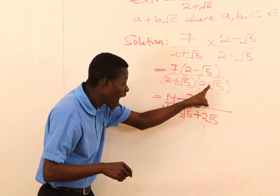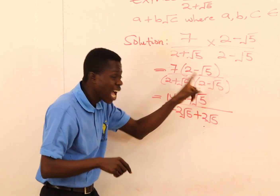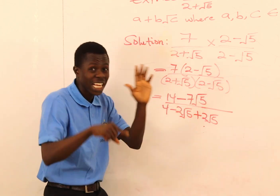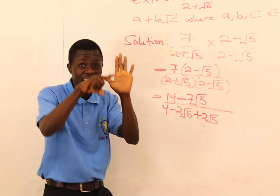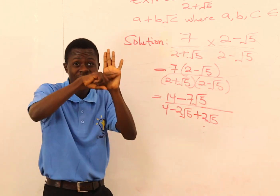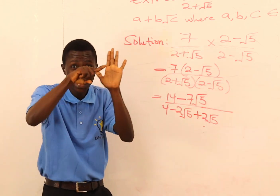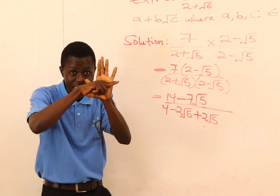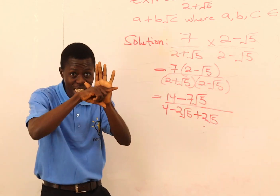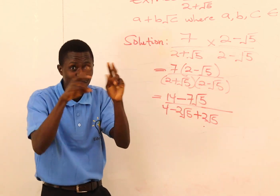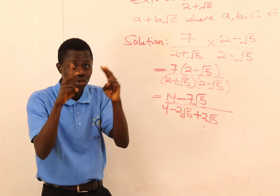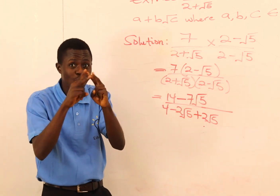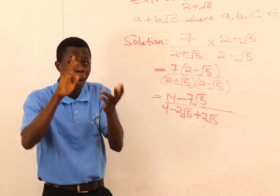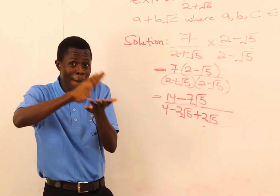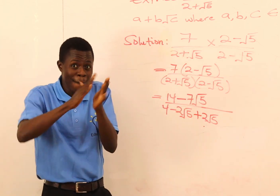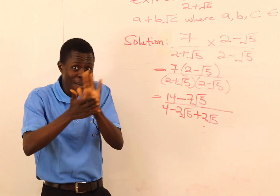2 square root of 5.